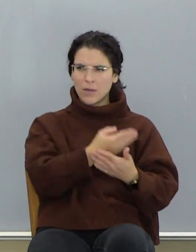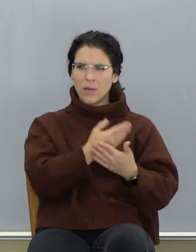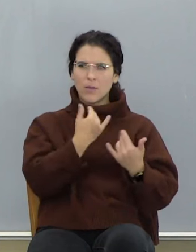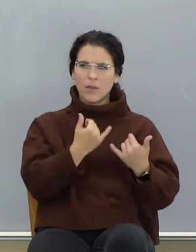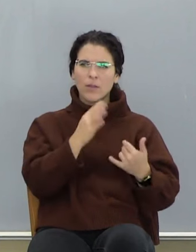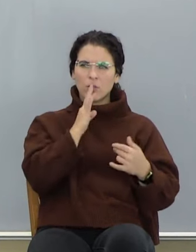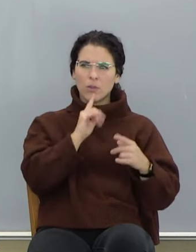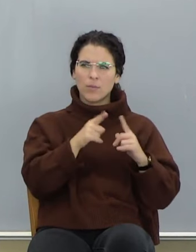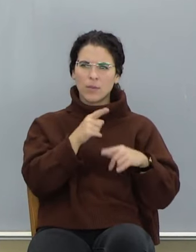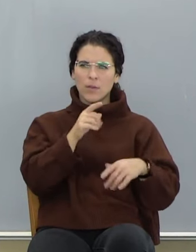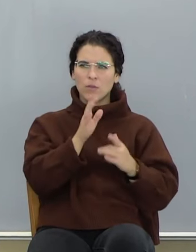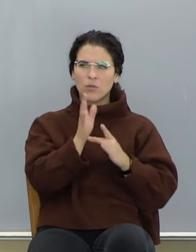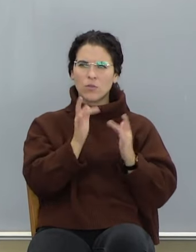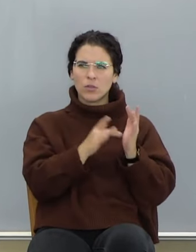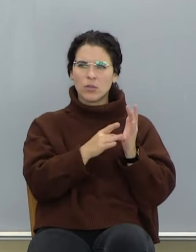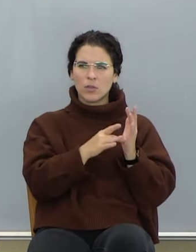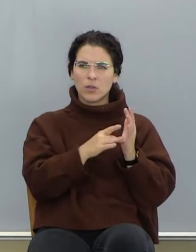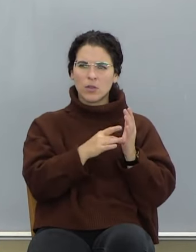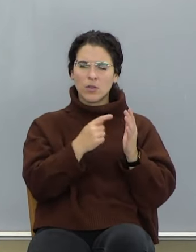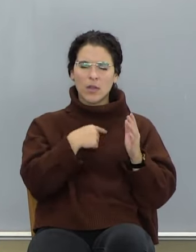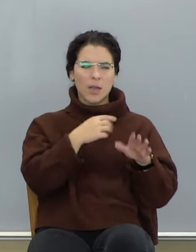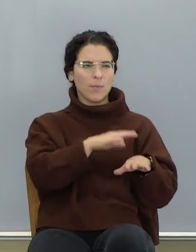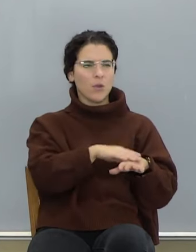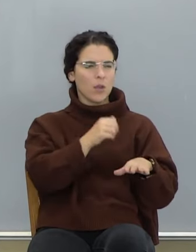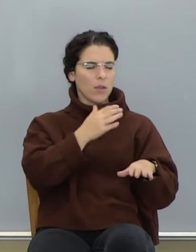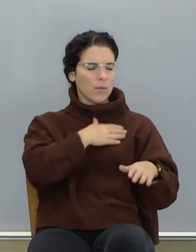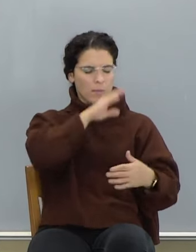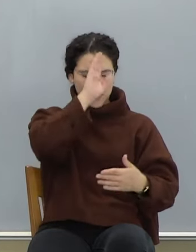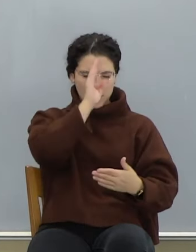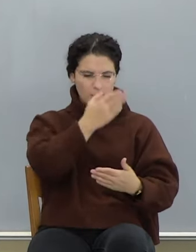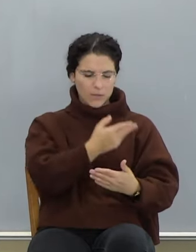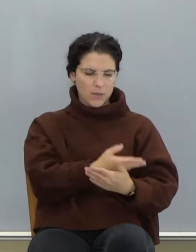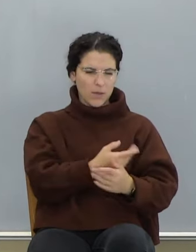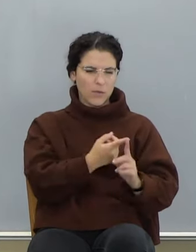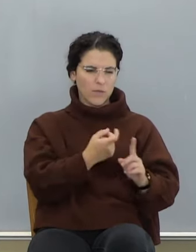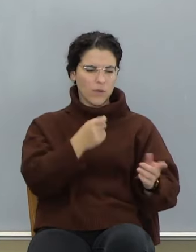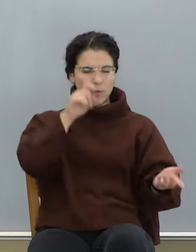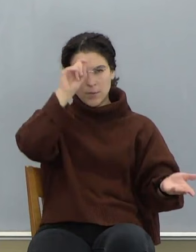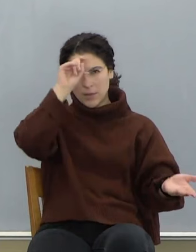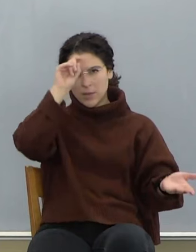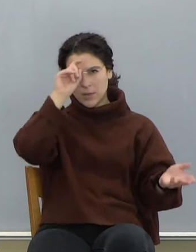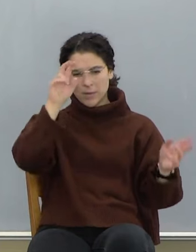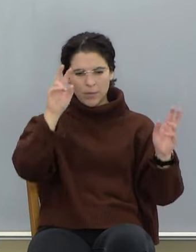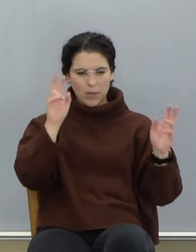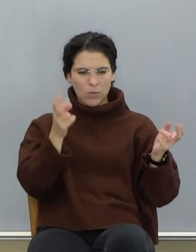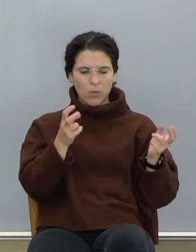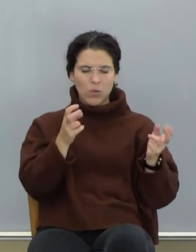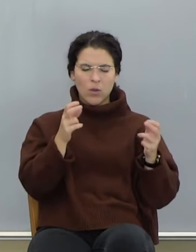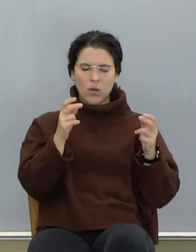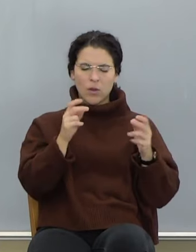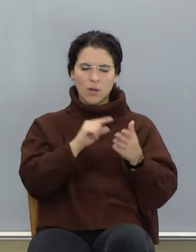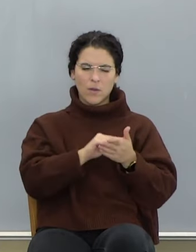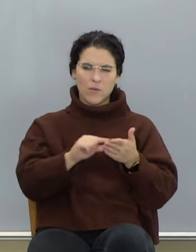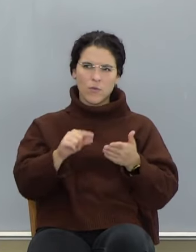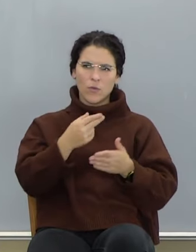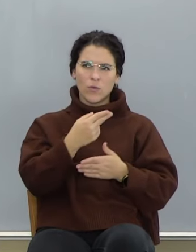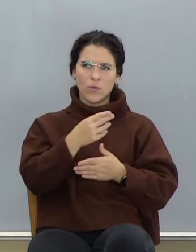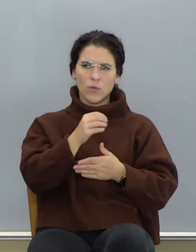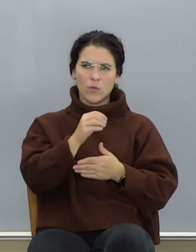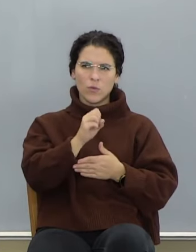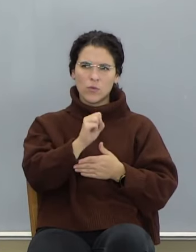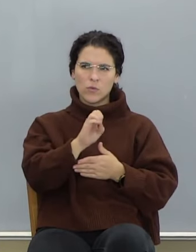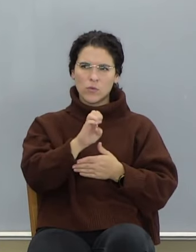about Jesus, right? I'm calling my son out of Egypt by quoting a verse in Hosea chapter 11, verse